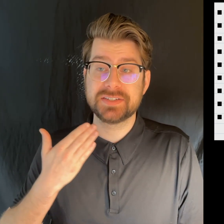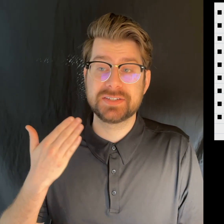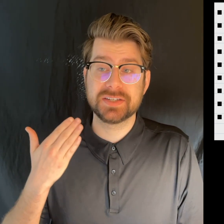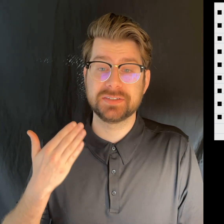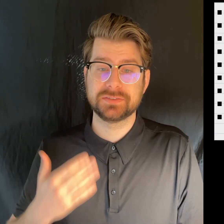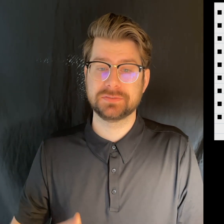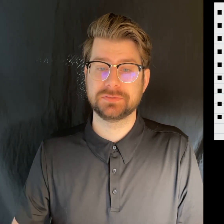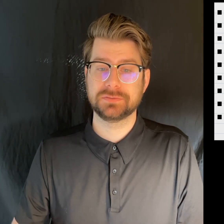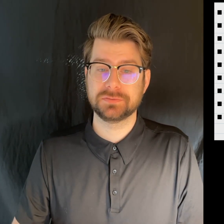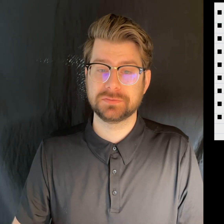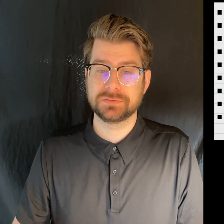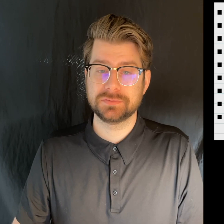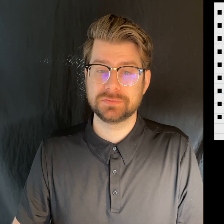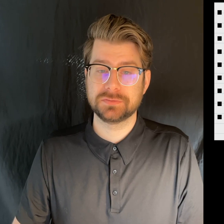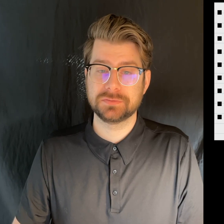fate,